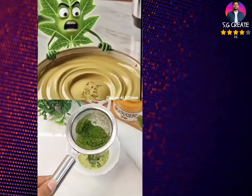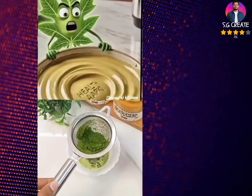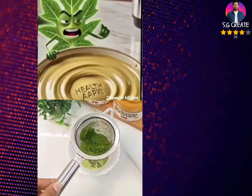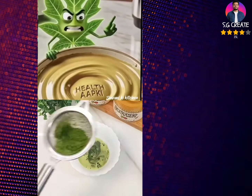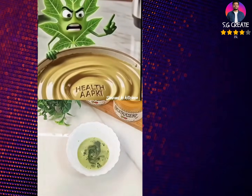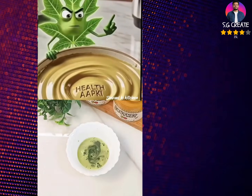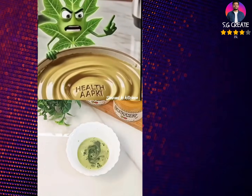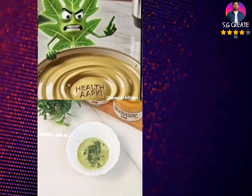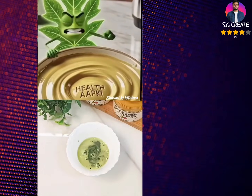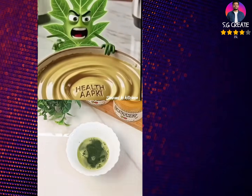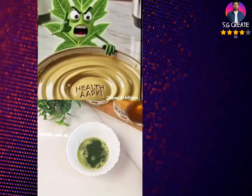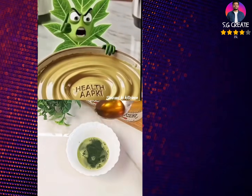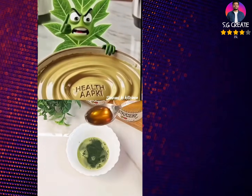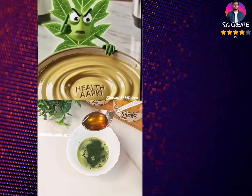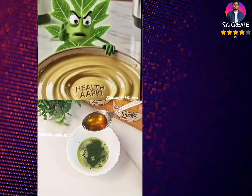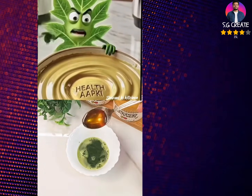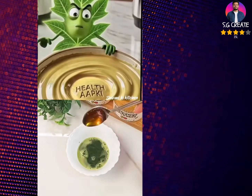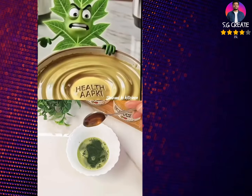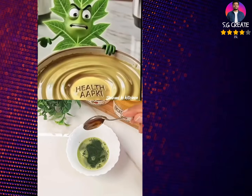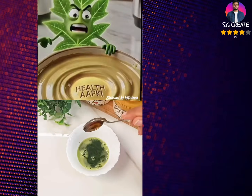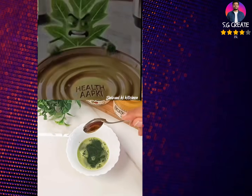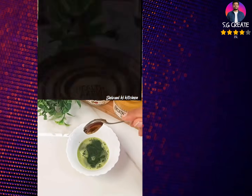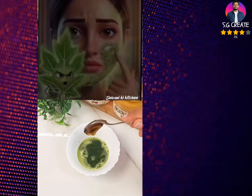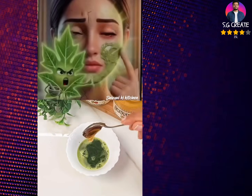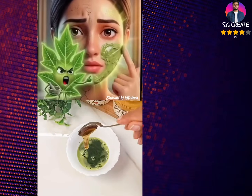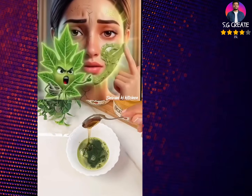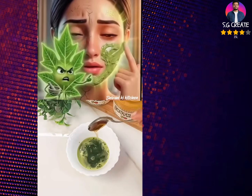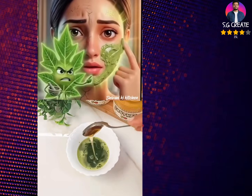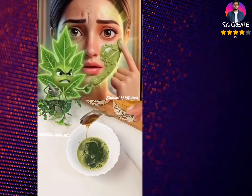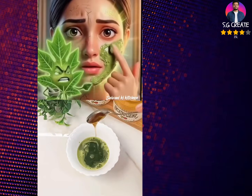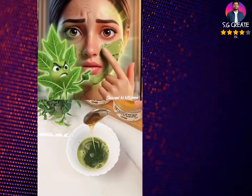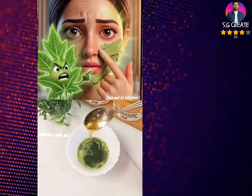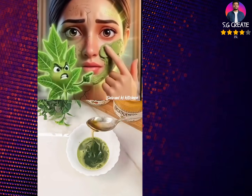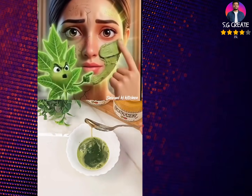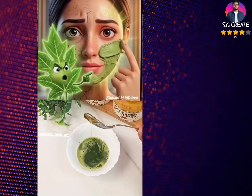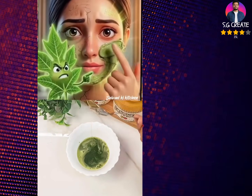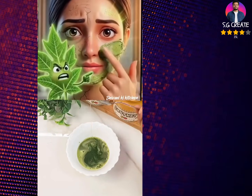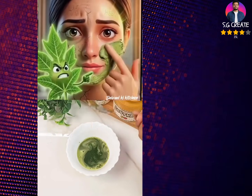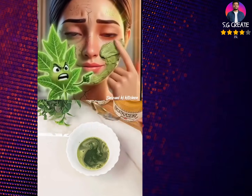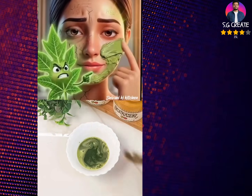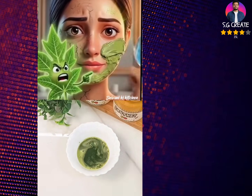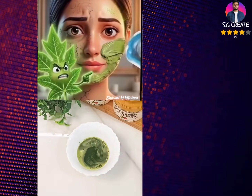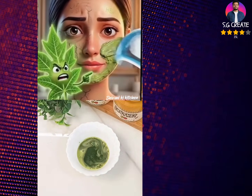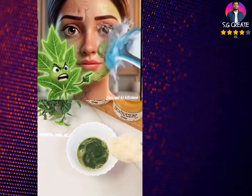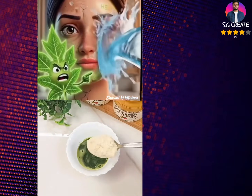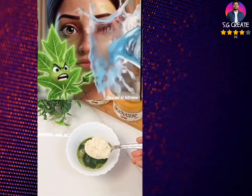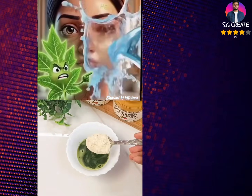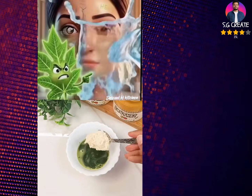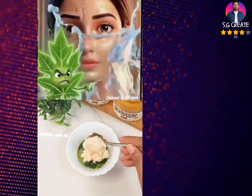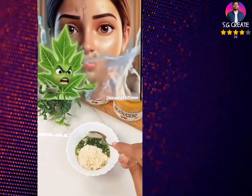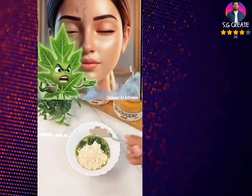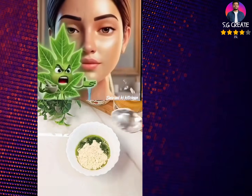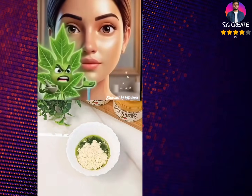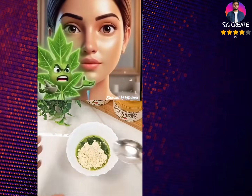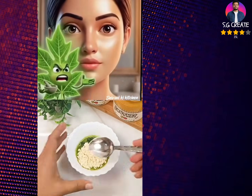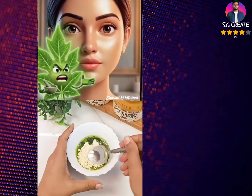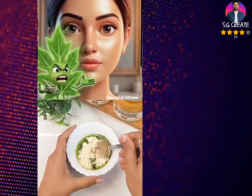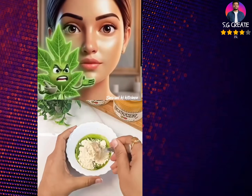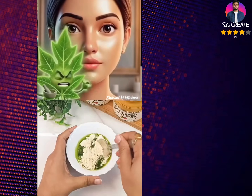chemical-free exfoliant. Traditional scrubs rely on physical abrasion, which can cause micro-tears in the epidermis and irritate the